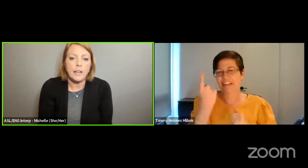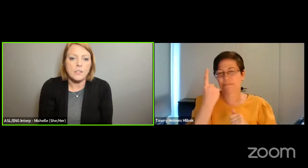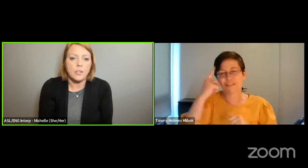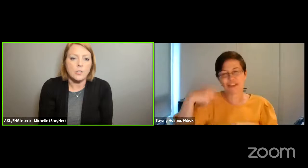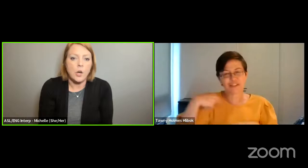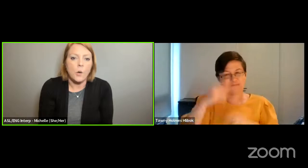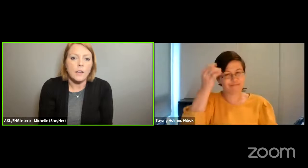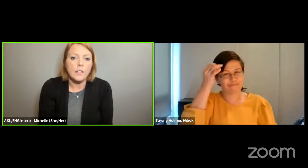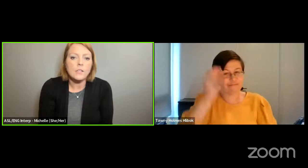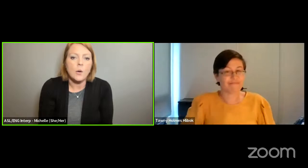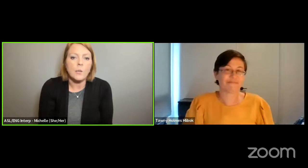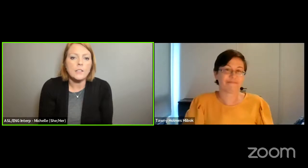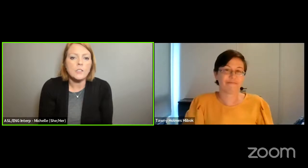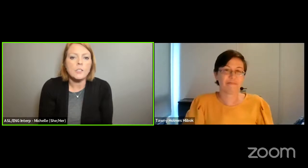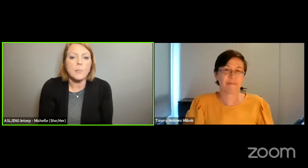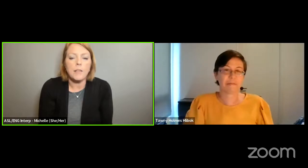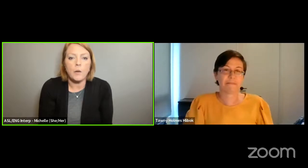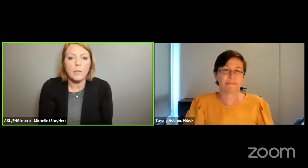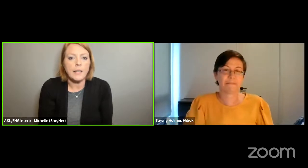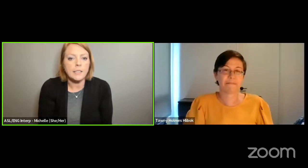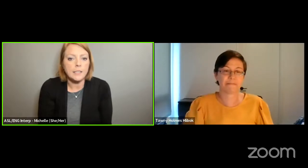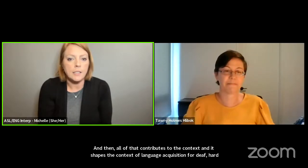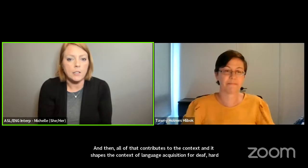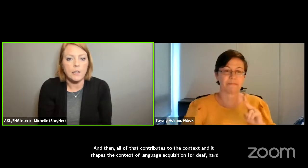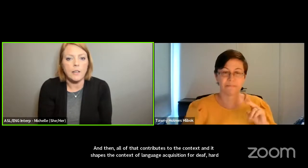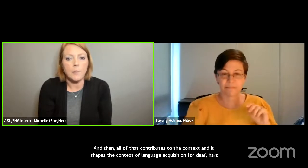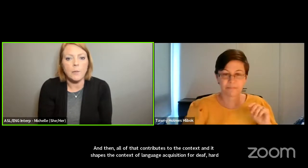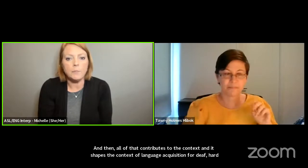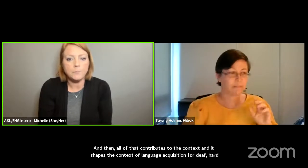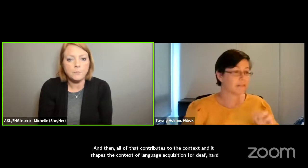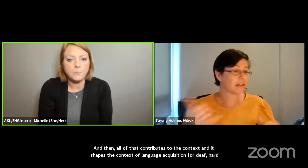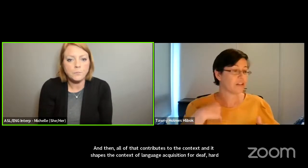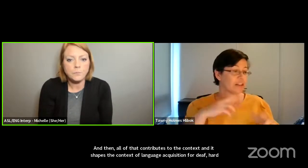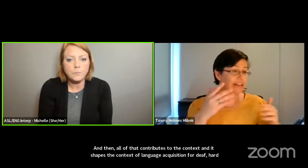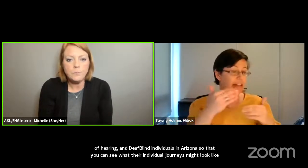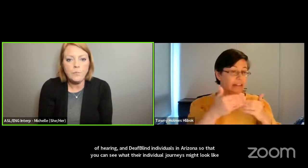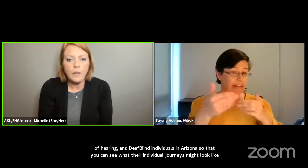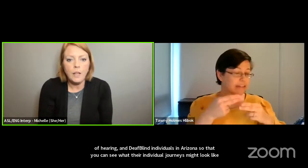years and as years go on. So that's just something that we'd like to continue to think about.